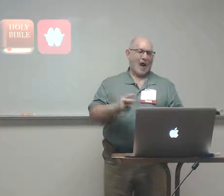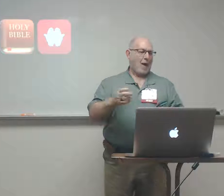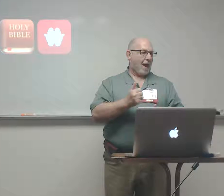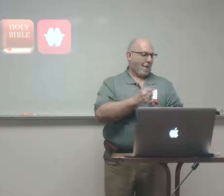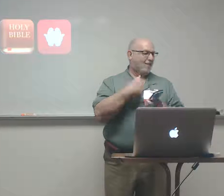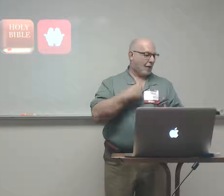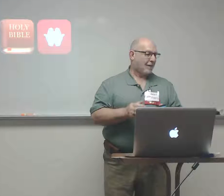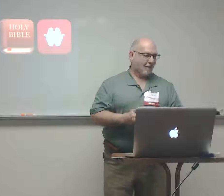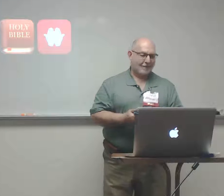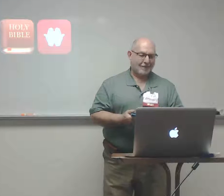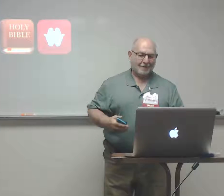Very helpful.